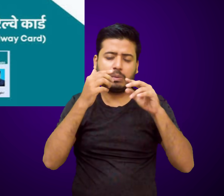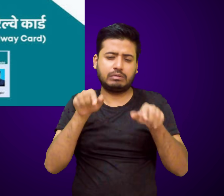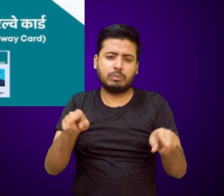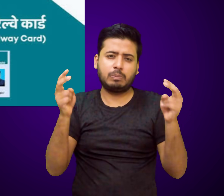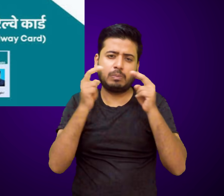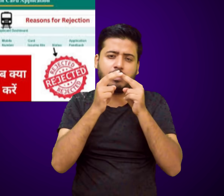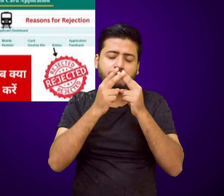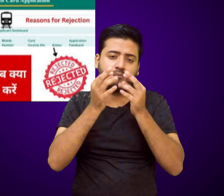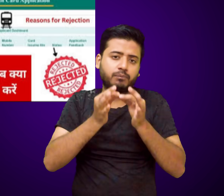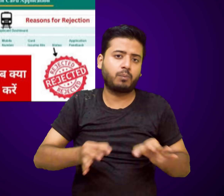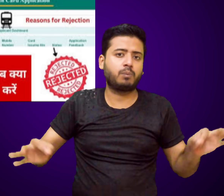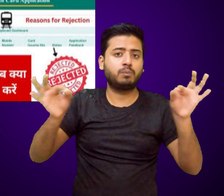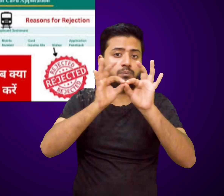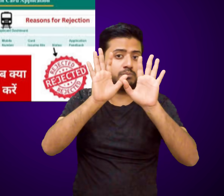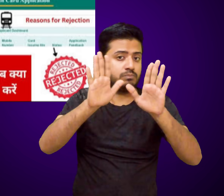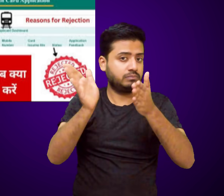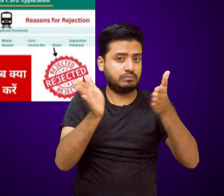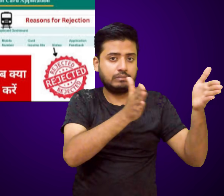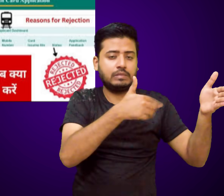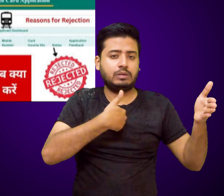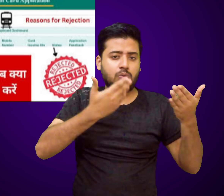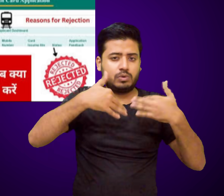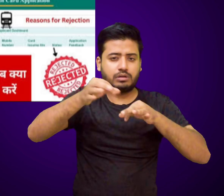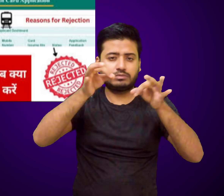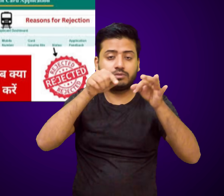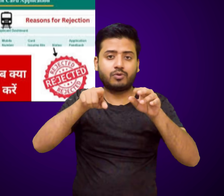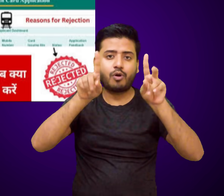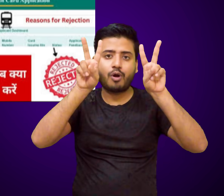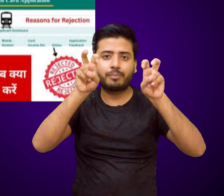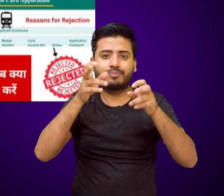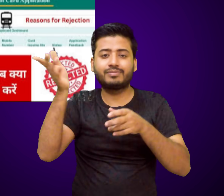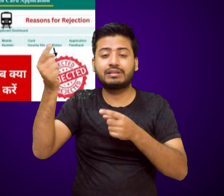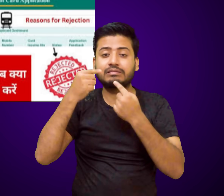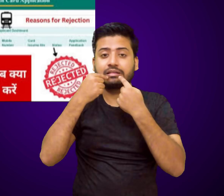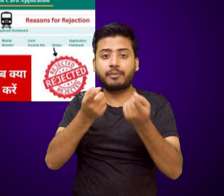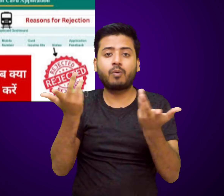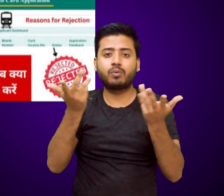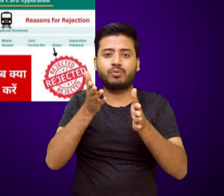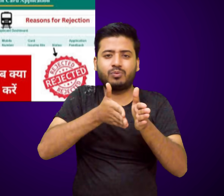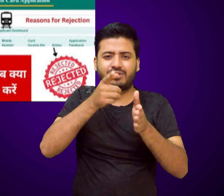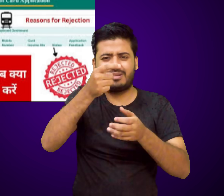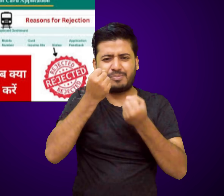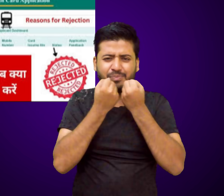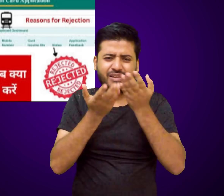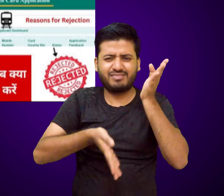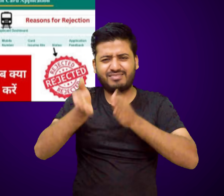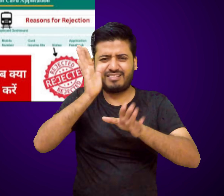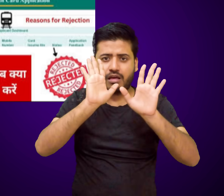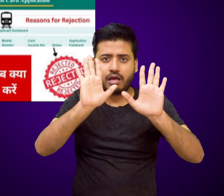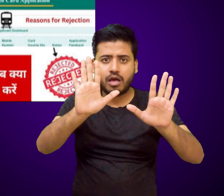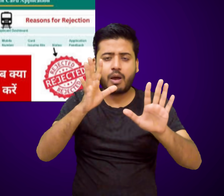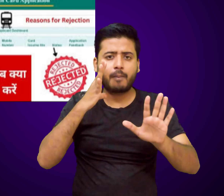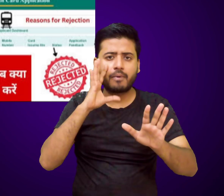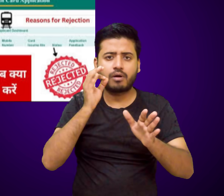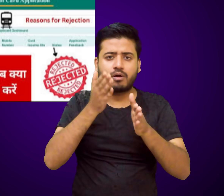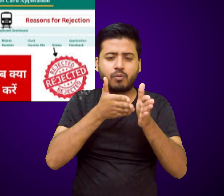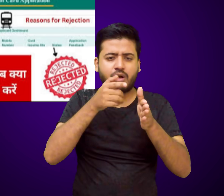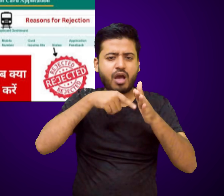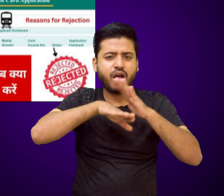also cause a rejection. How to address a rejected application? Identify the reason. The first step is to find